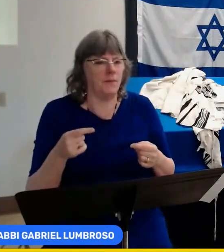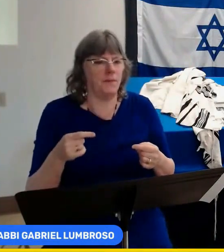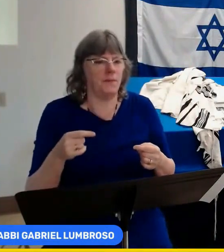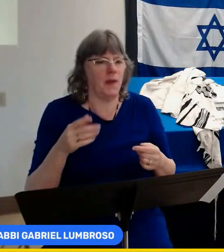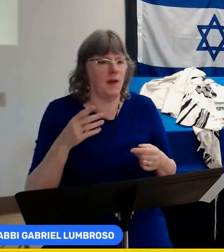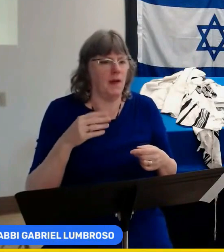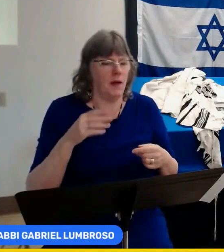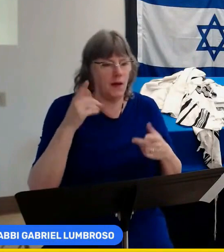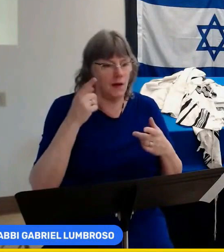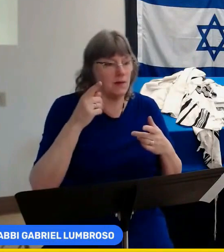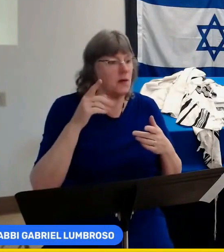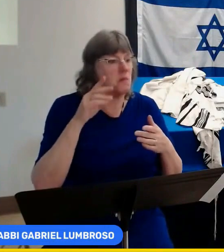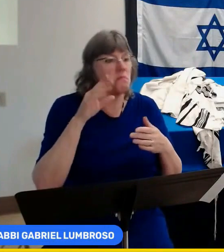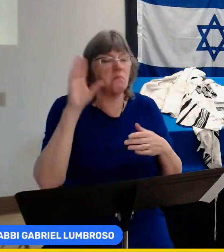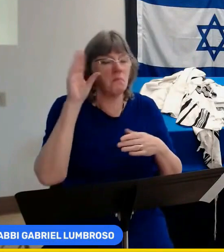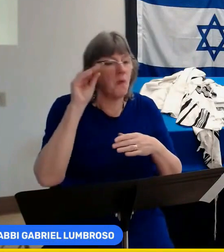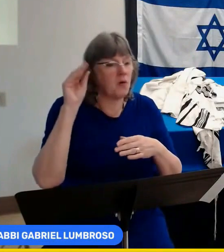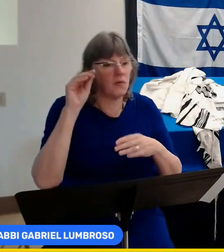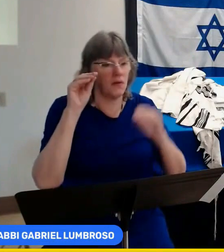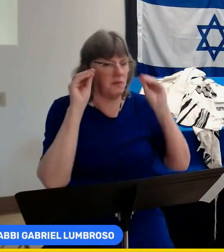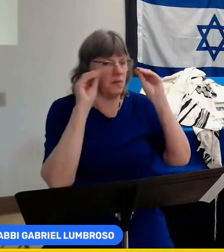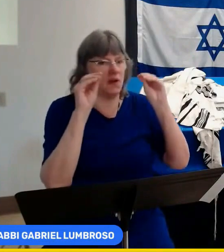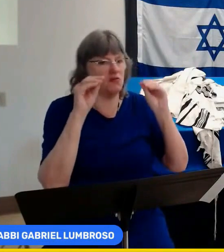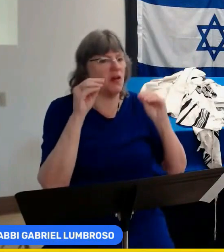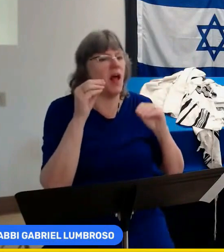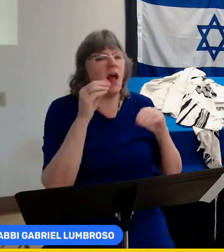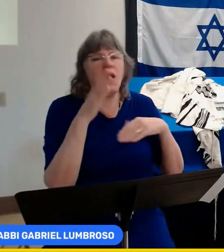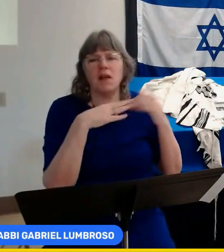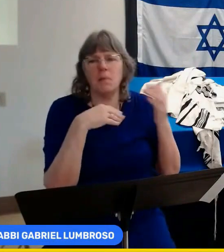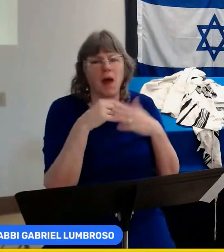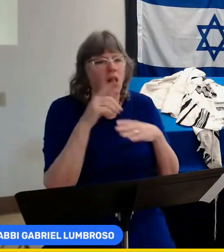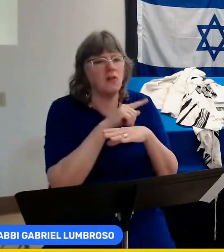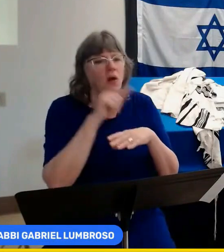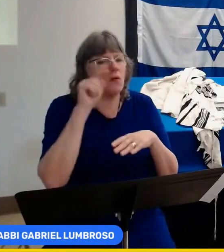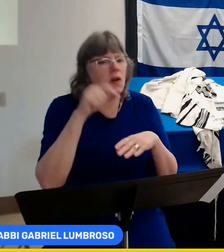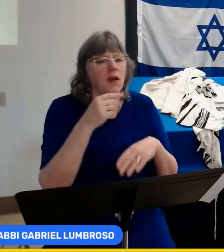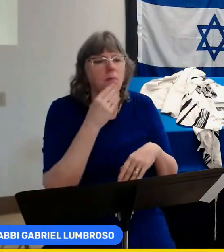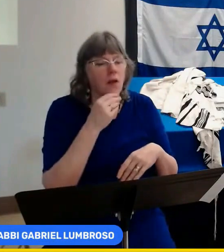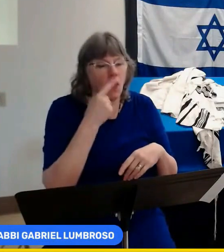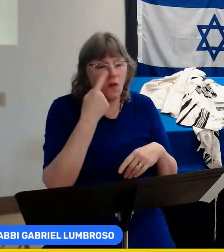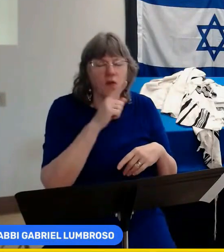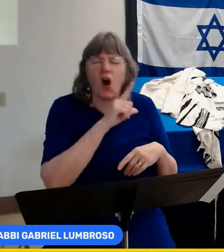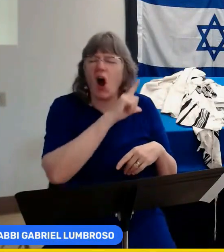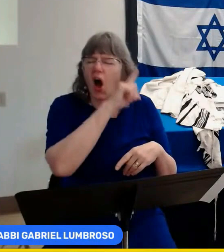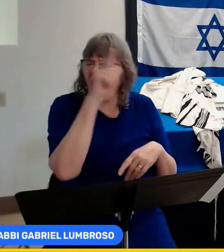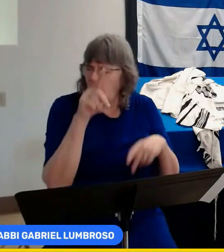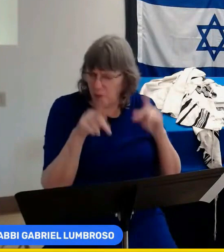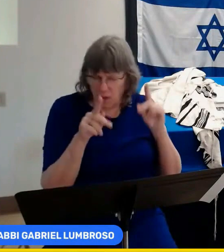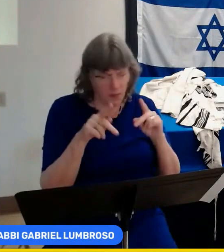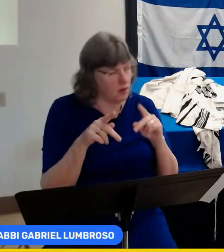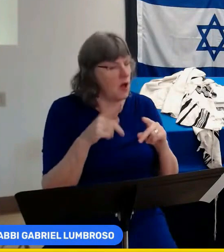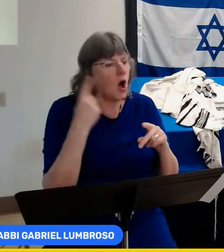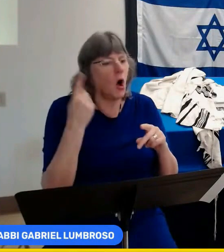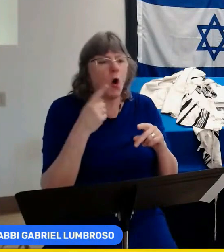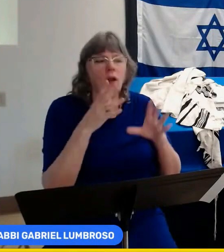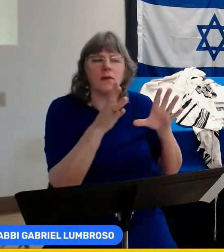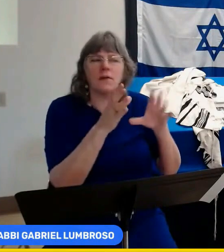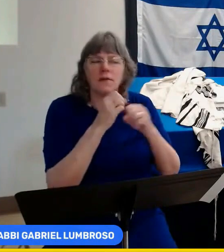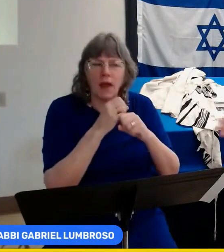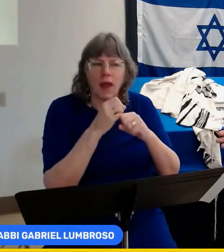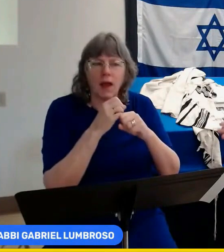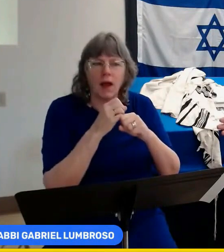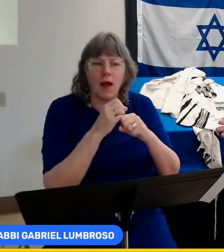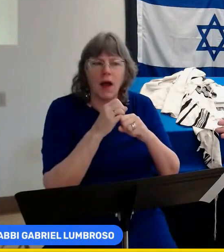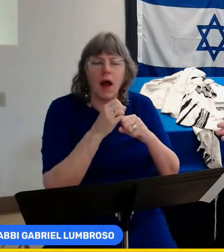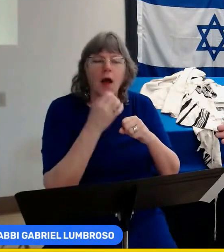Jesus. It's a Moses concept. Universal salvation and redemption by the sole grace